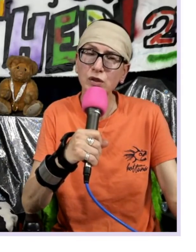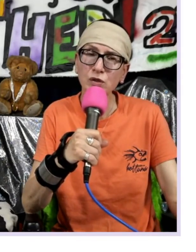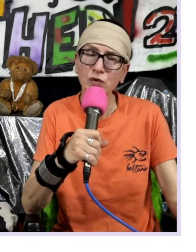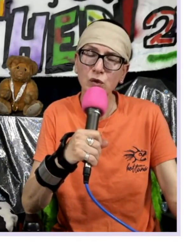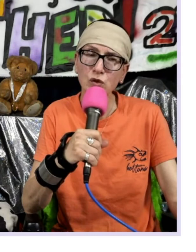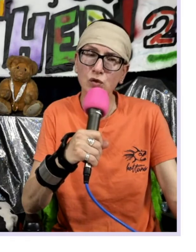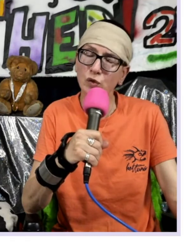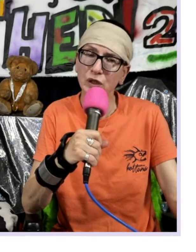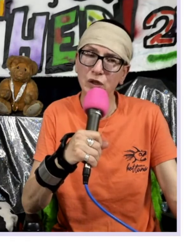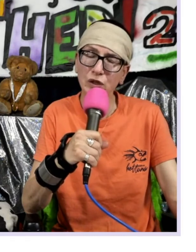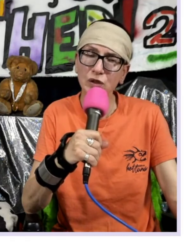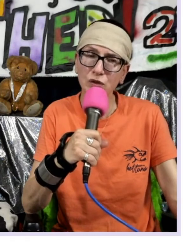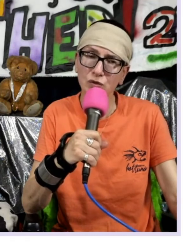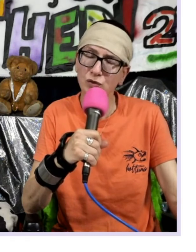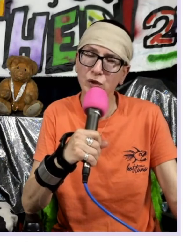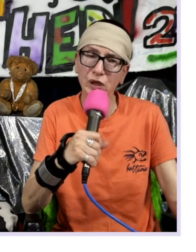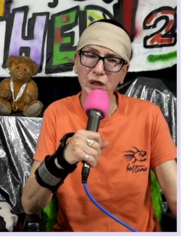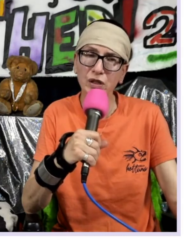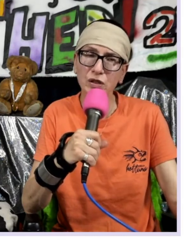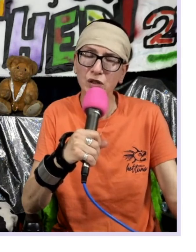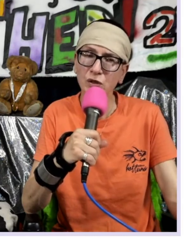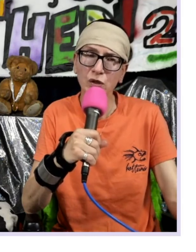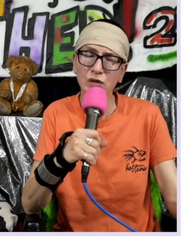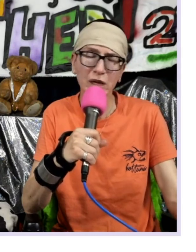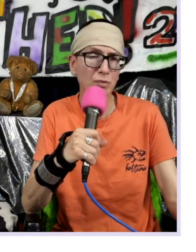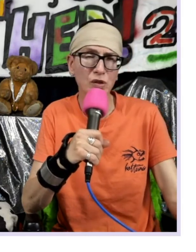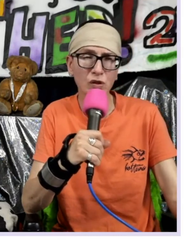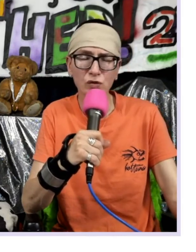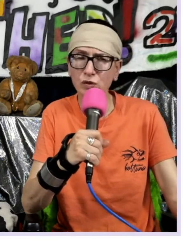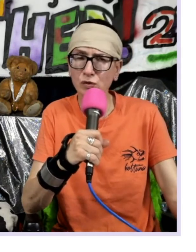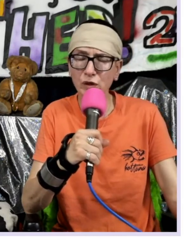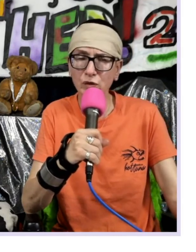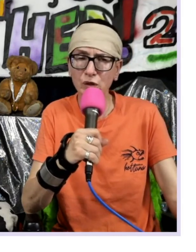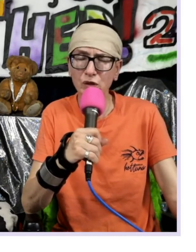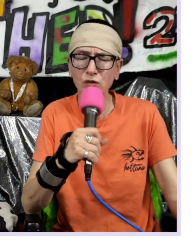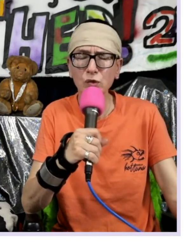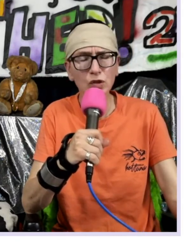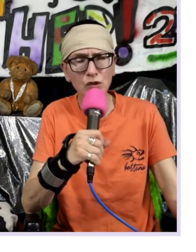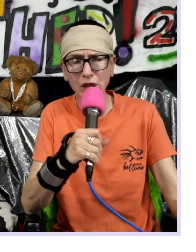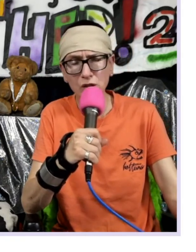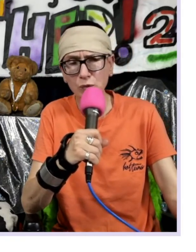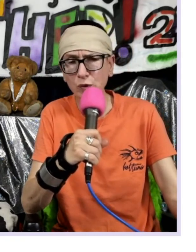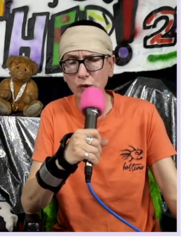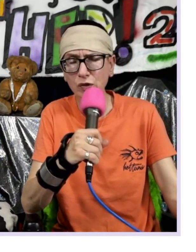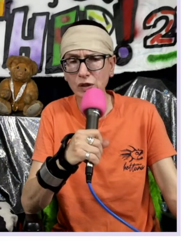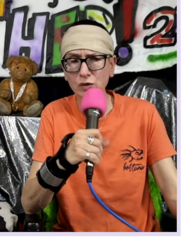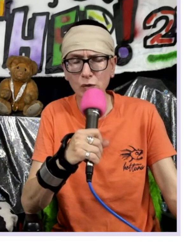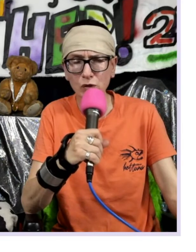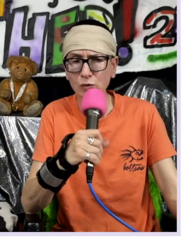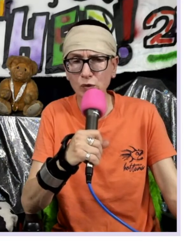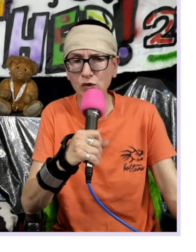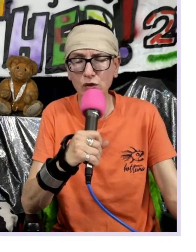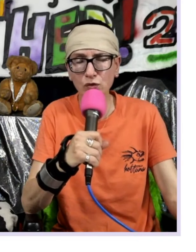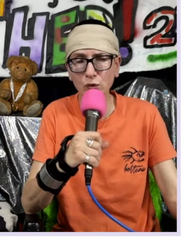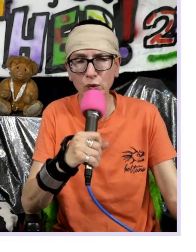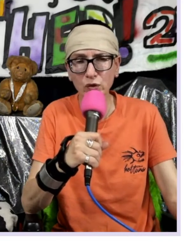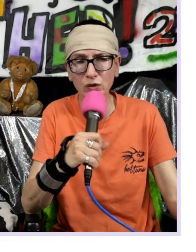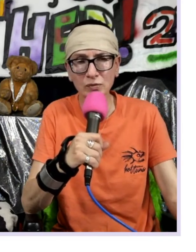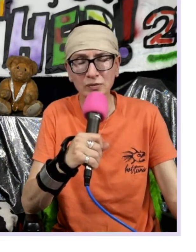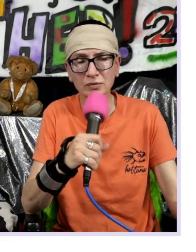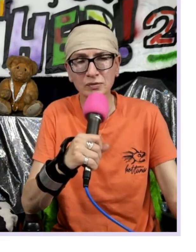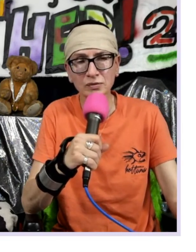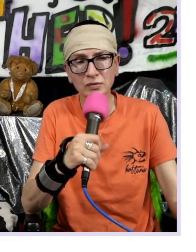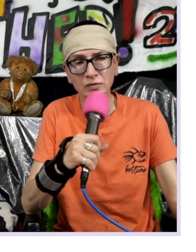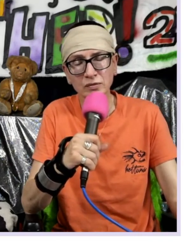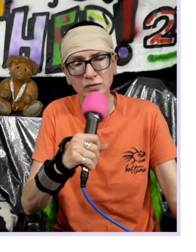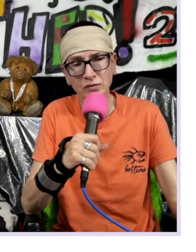anything that involves drawing lines and freehand in those apps I find really, really difficult. So Sketchbook sounds much more straightforward. Yeah,